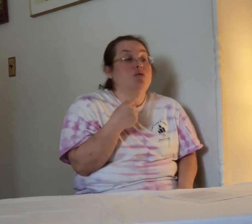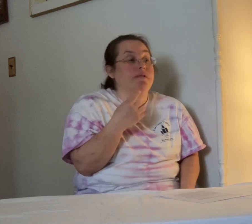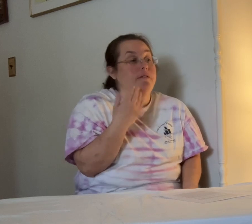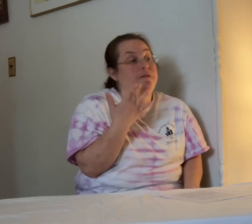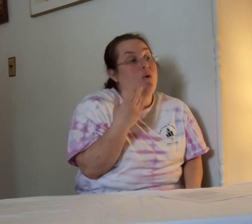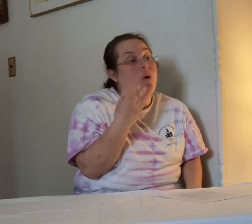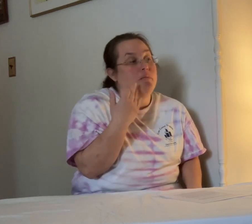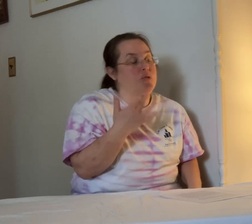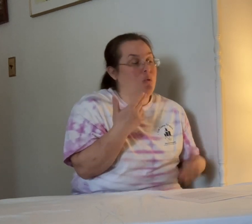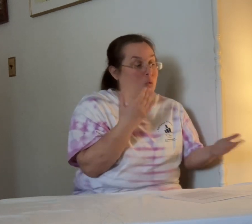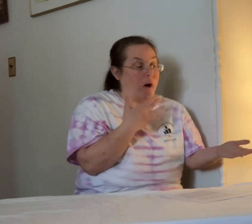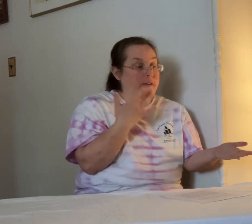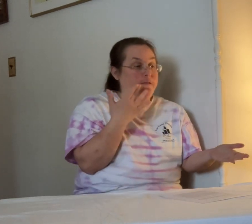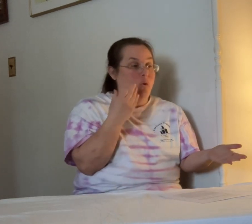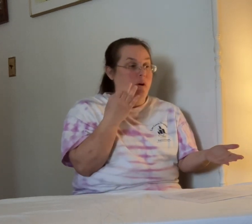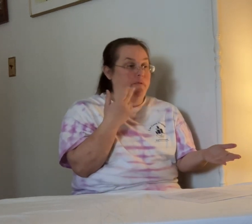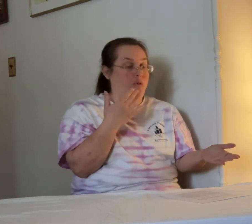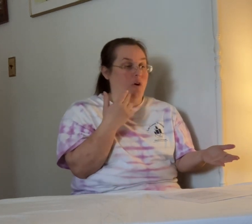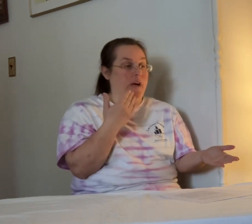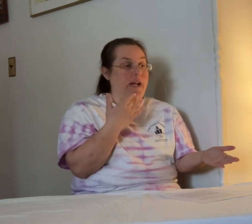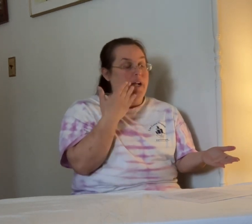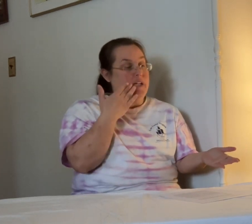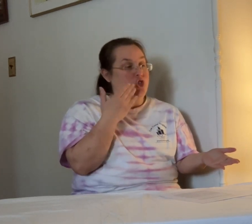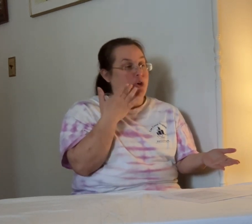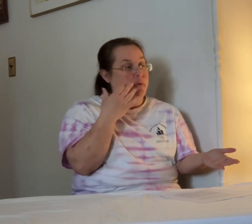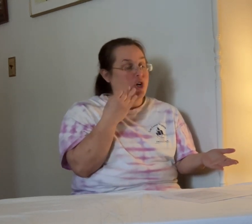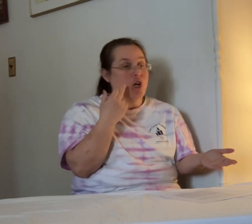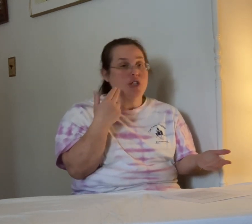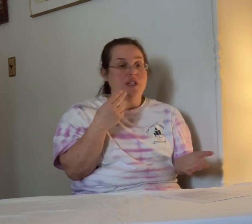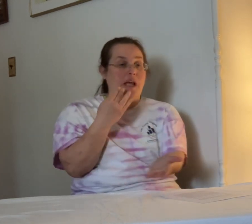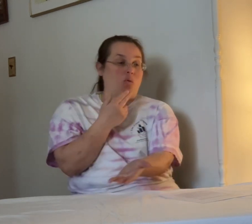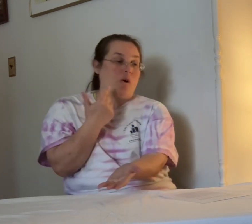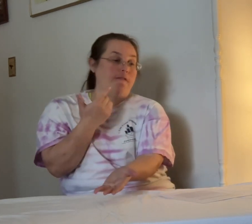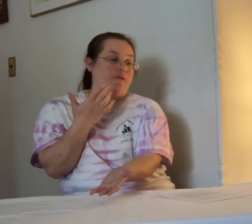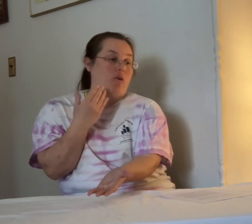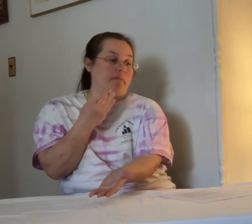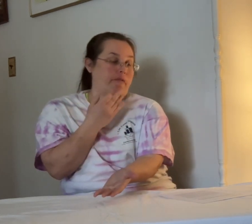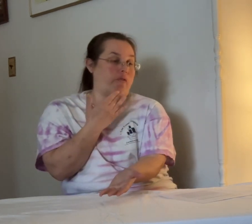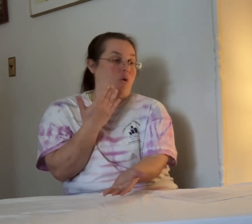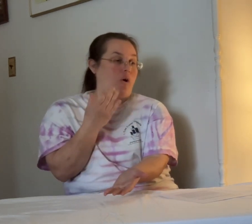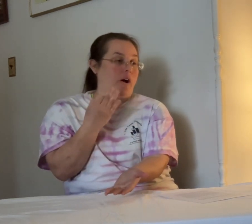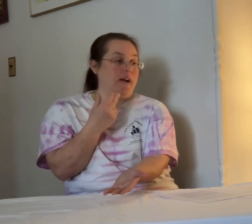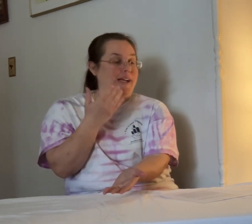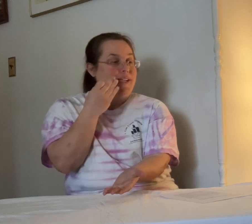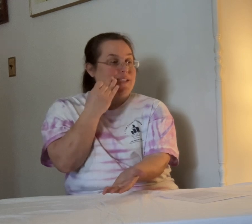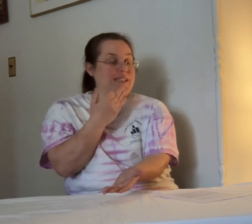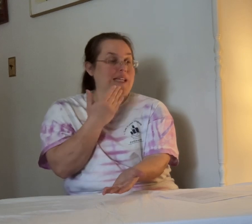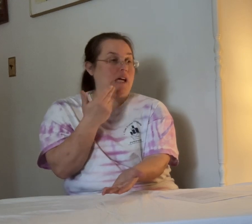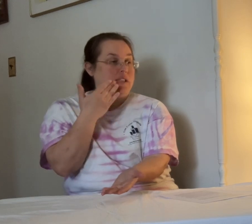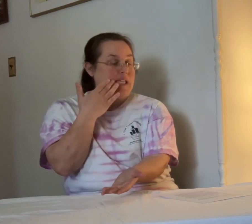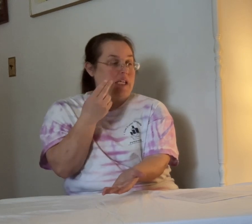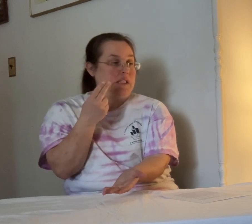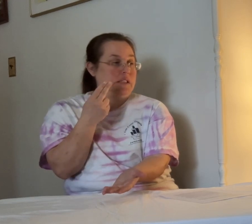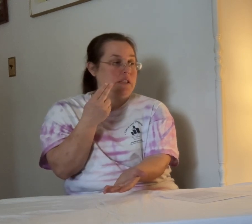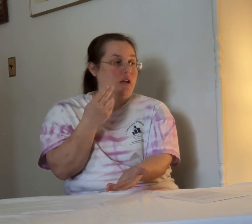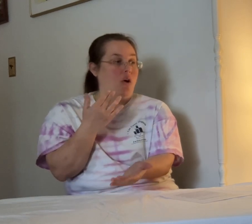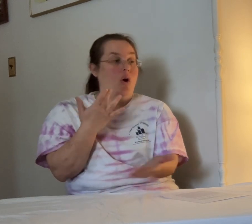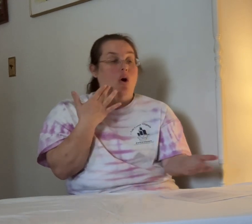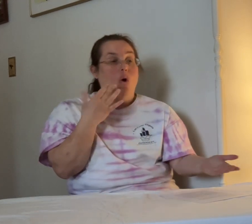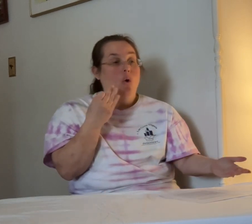different forms, one form for interpreters and one form for CLTs,